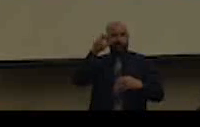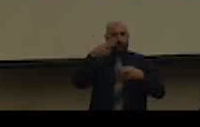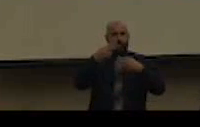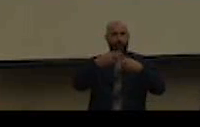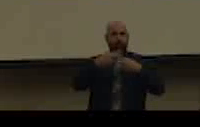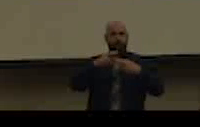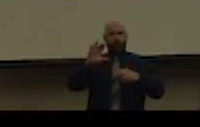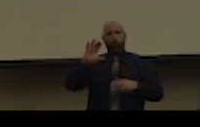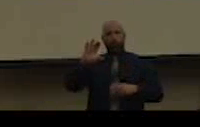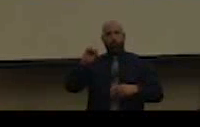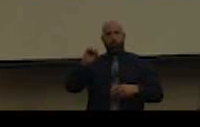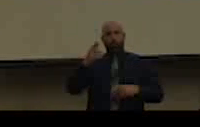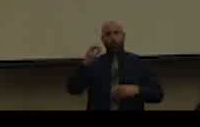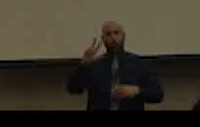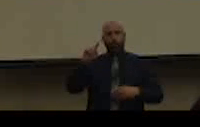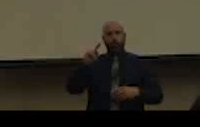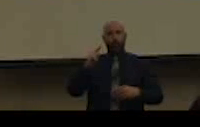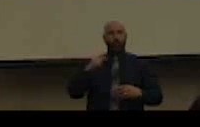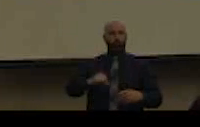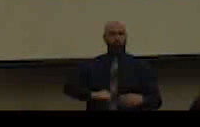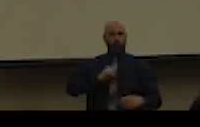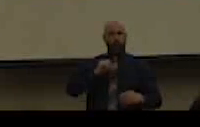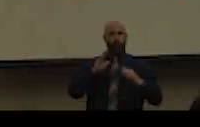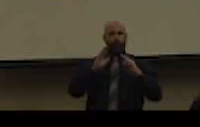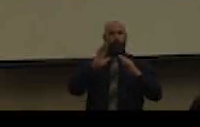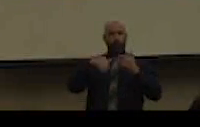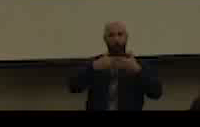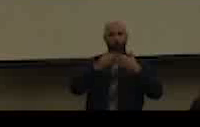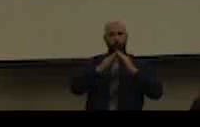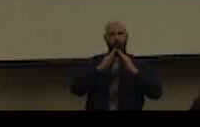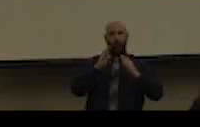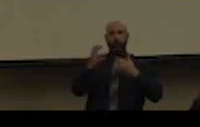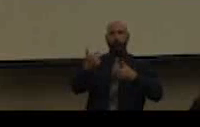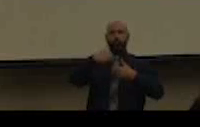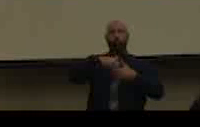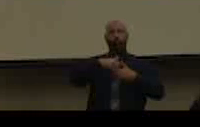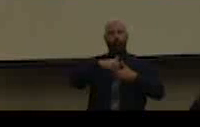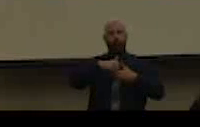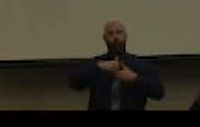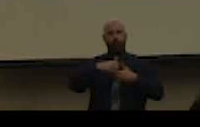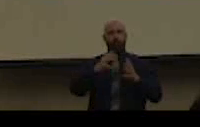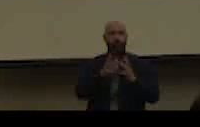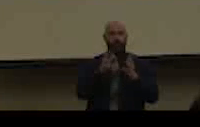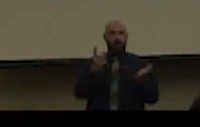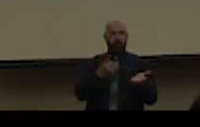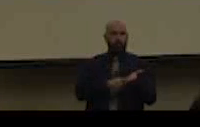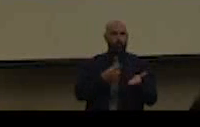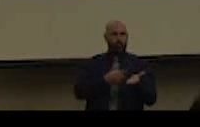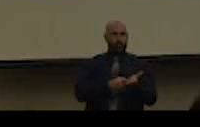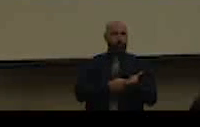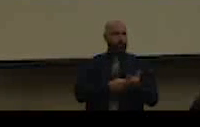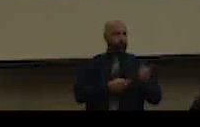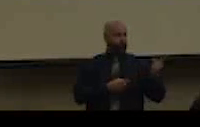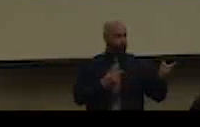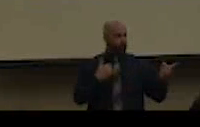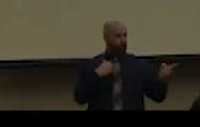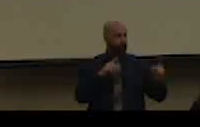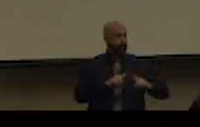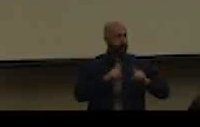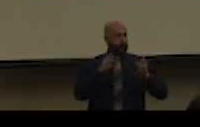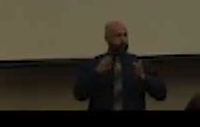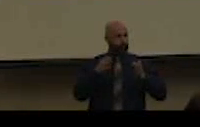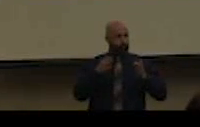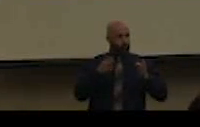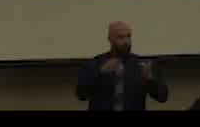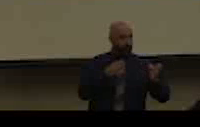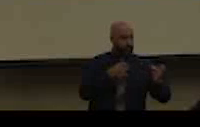raised their hand. And frankly, I think there is a lot to discuss here. I imagine, unless you all have a different direction for us, meeting two, we